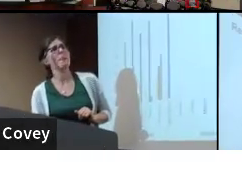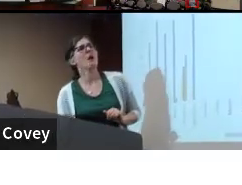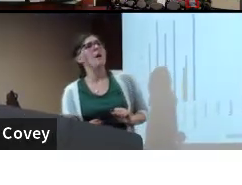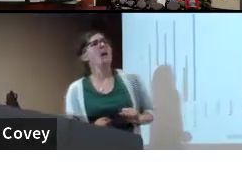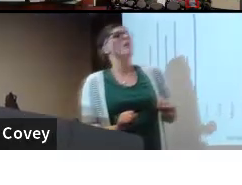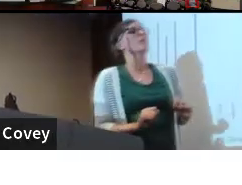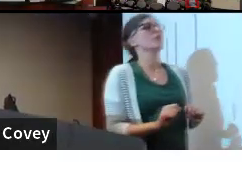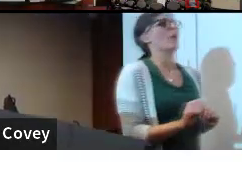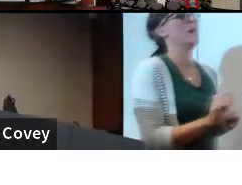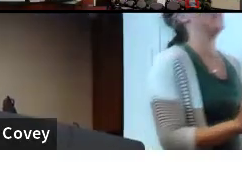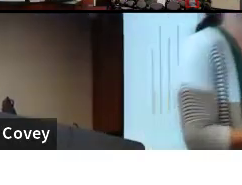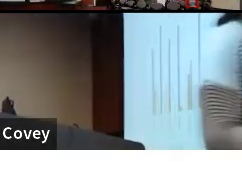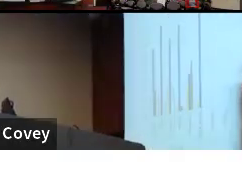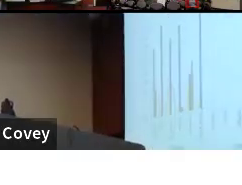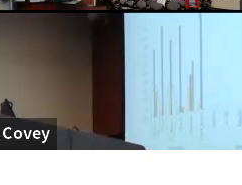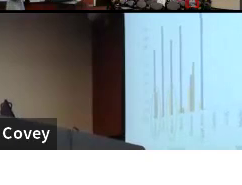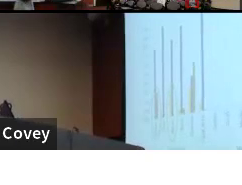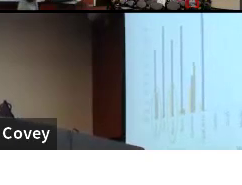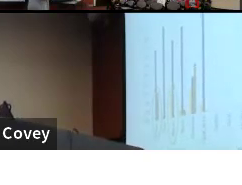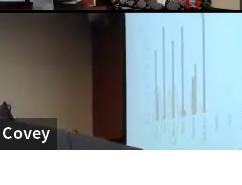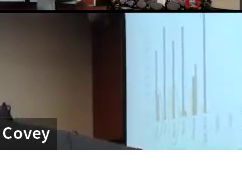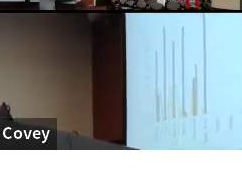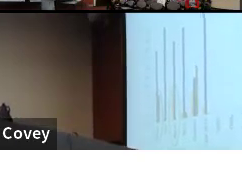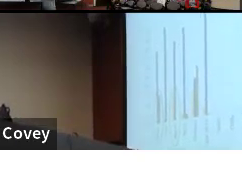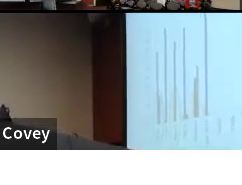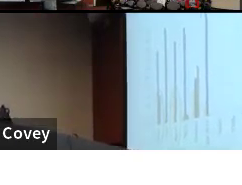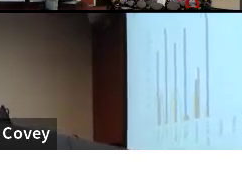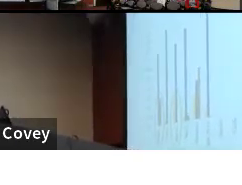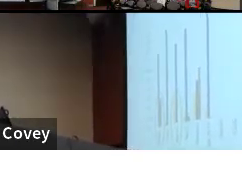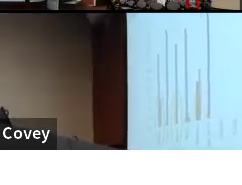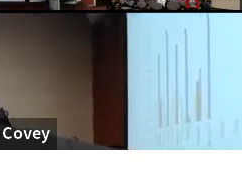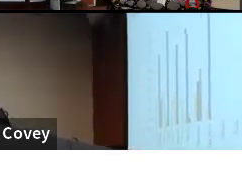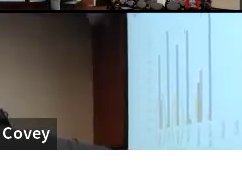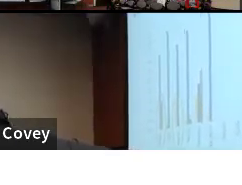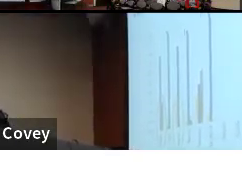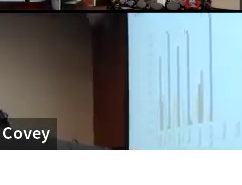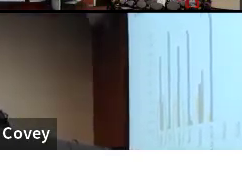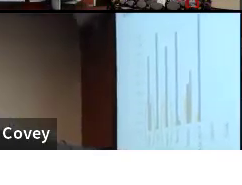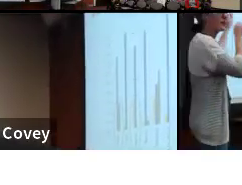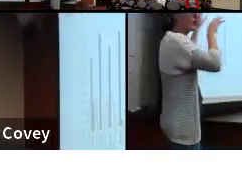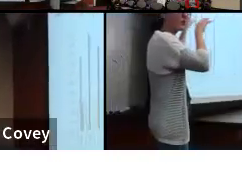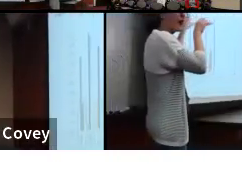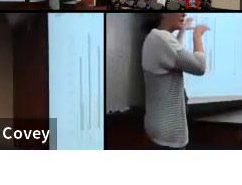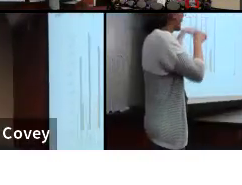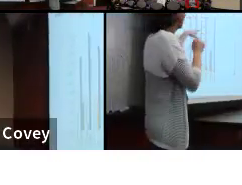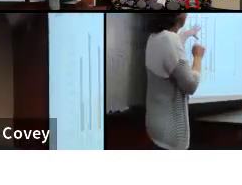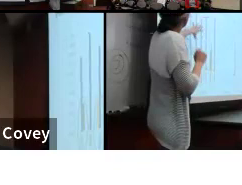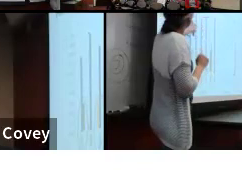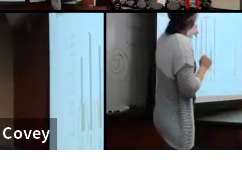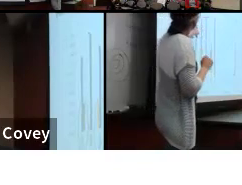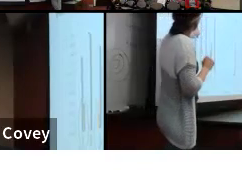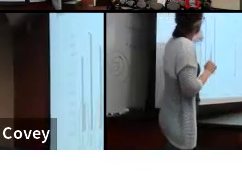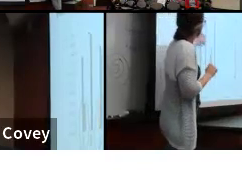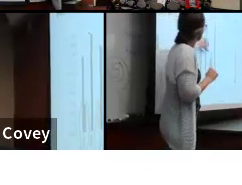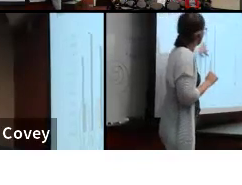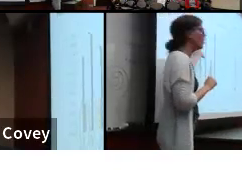at. So for the most part, if you just start looking, glancing sort of half an eye,